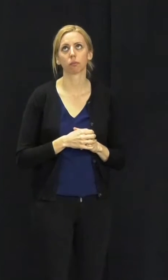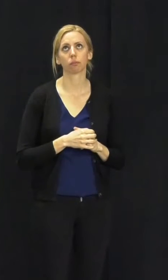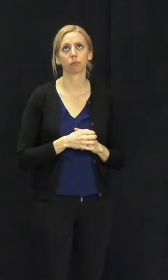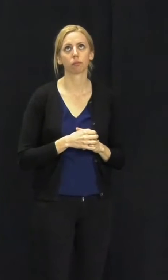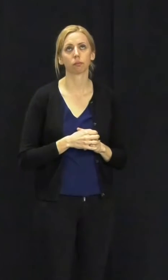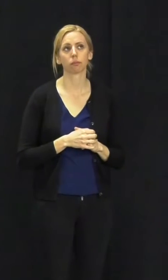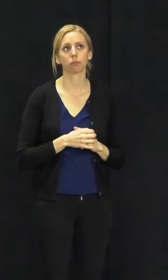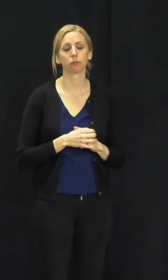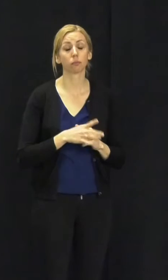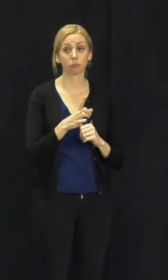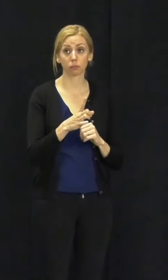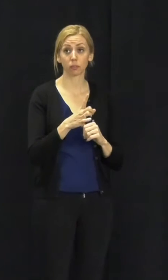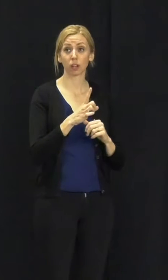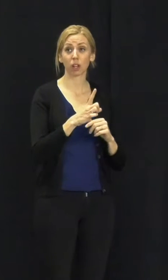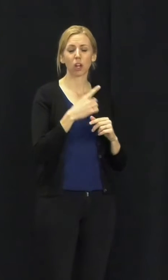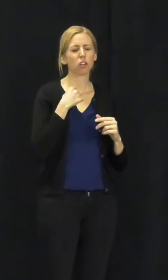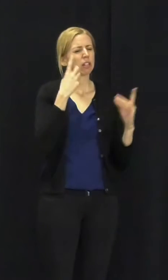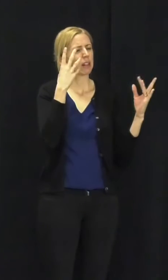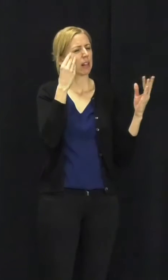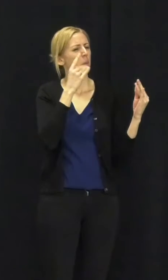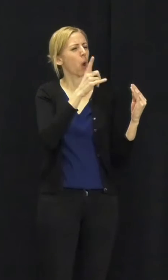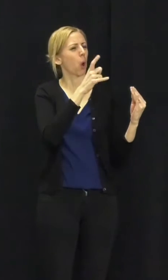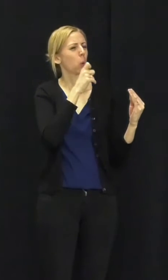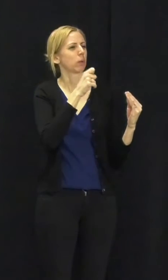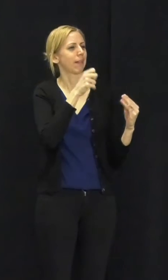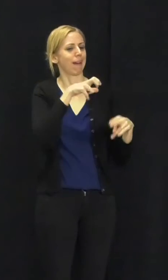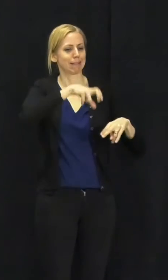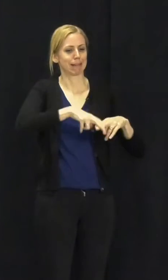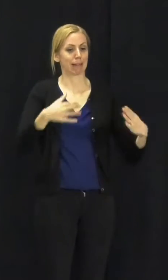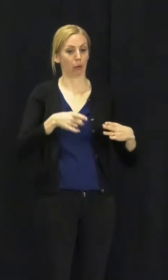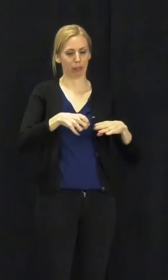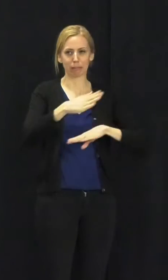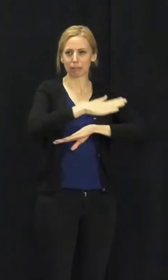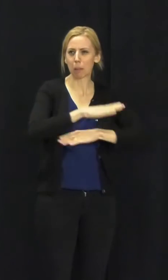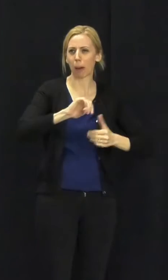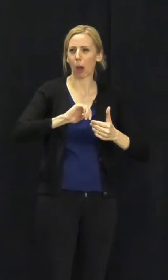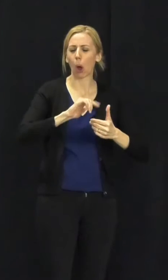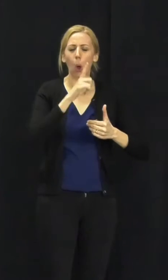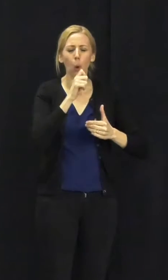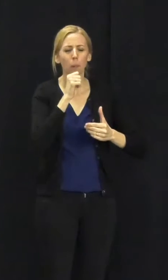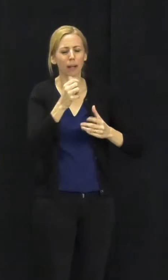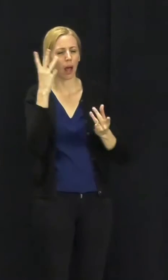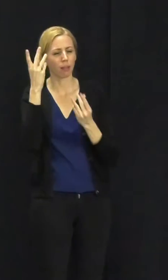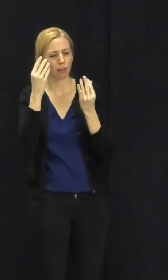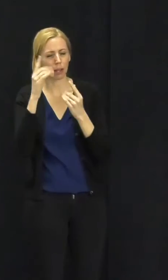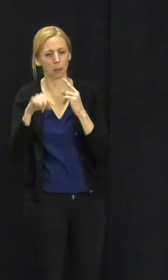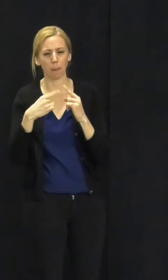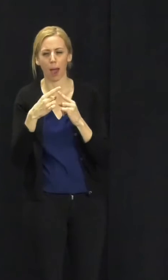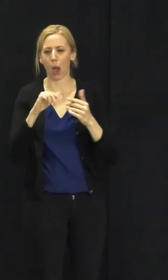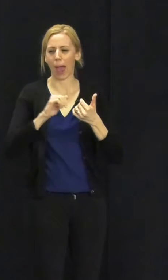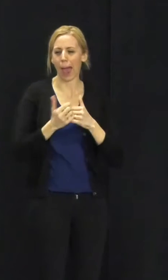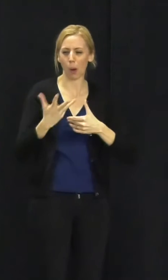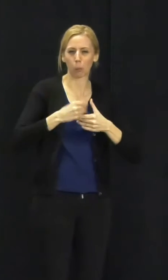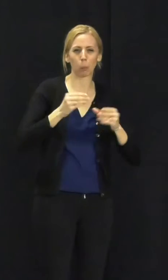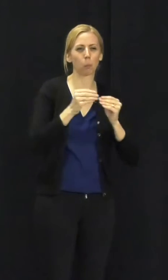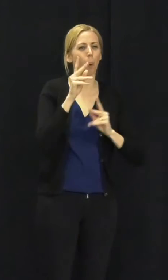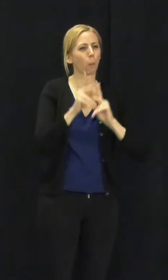switch. To old school. Is this one working? Okay. So